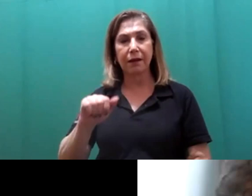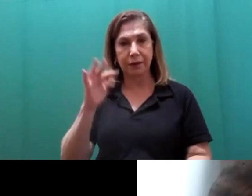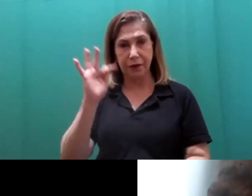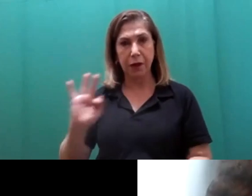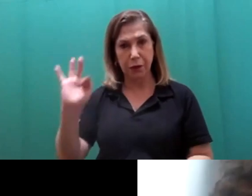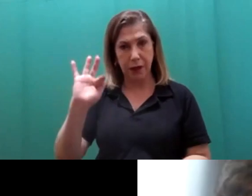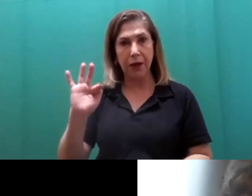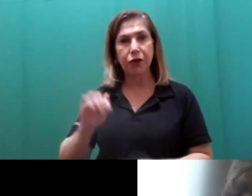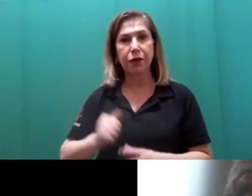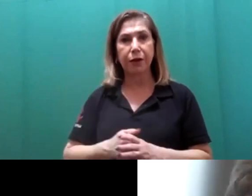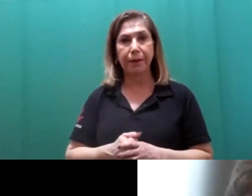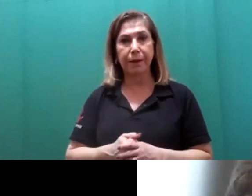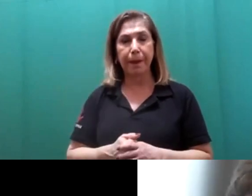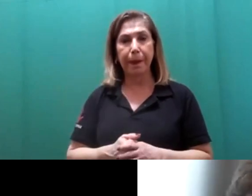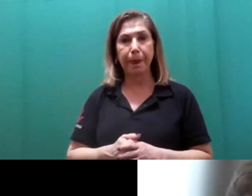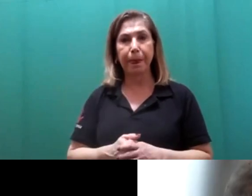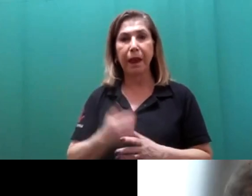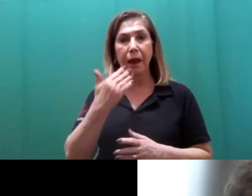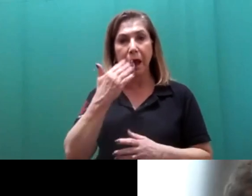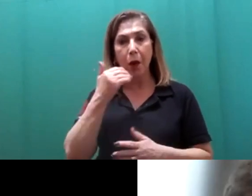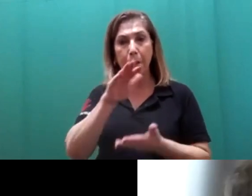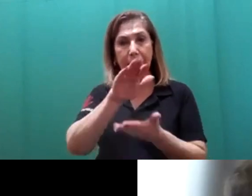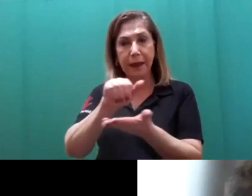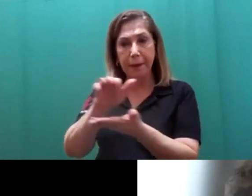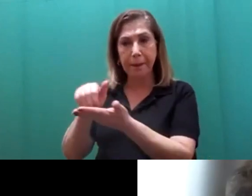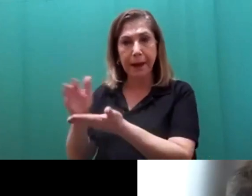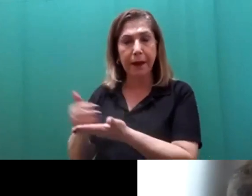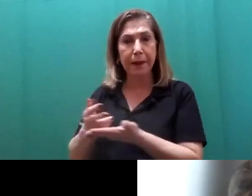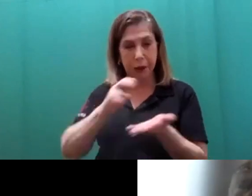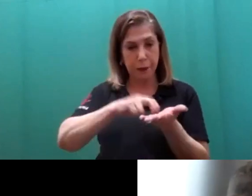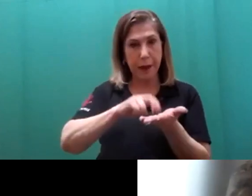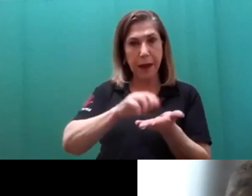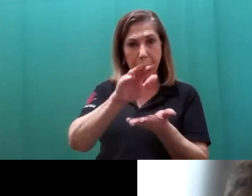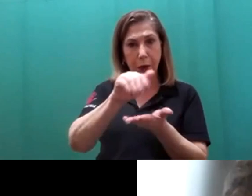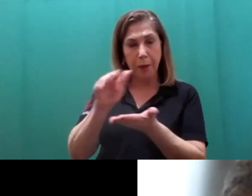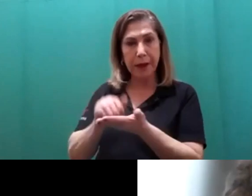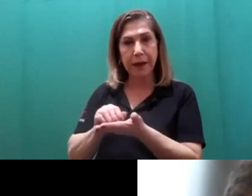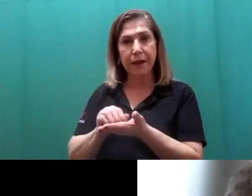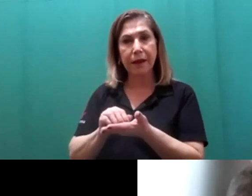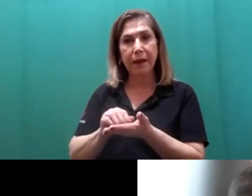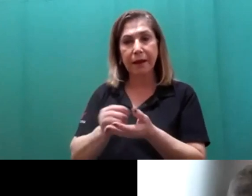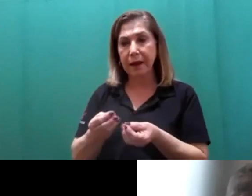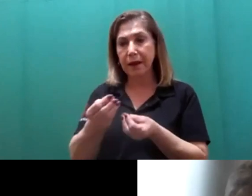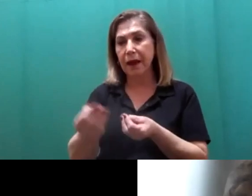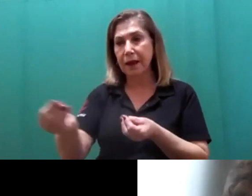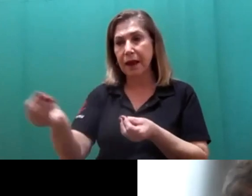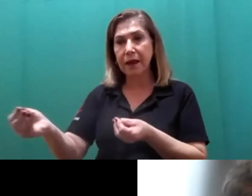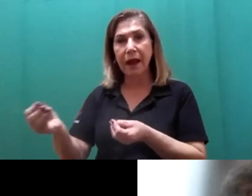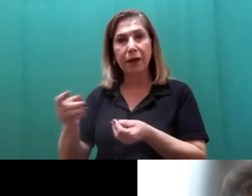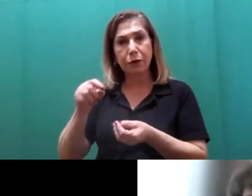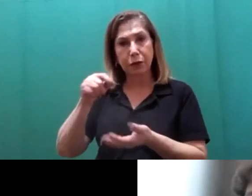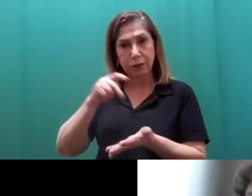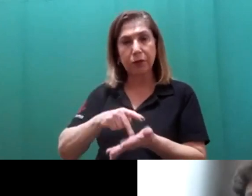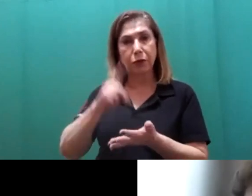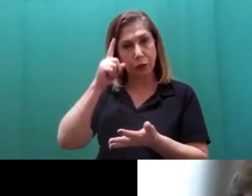given in the same day. So we will be very happy to also to share to the Milan Pack community this model